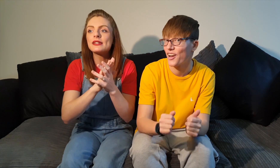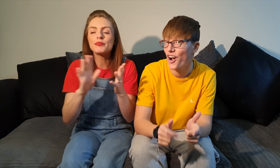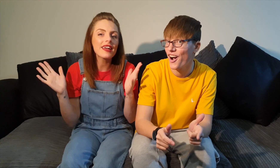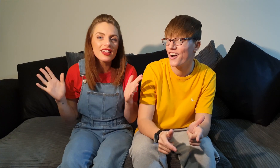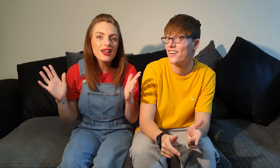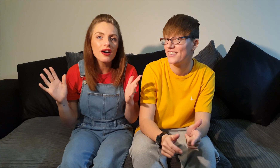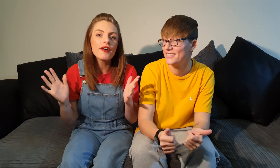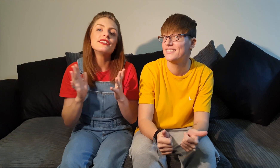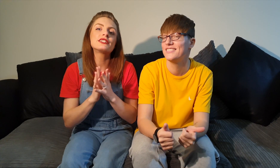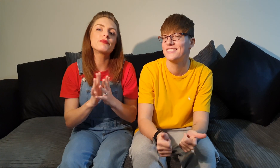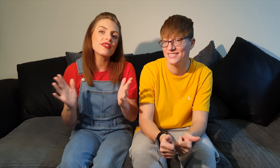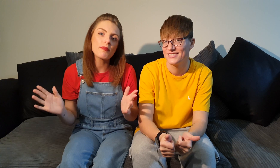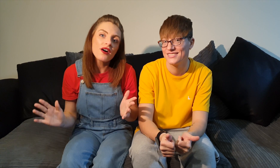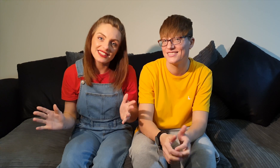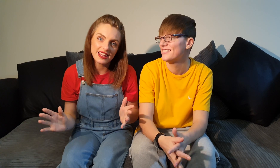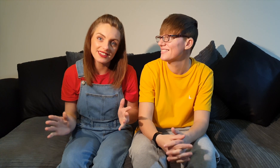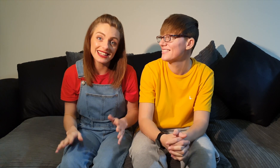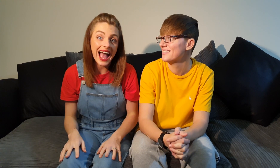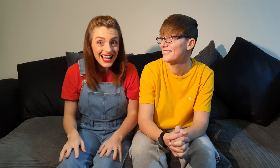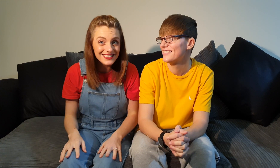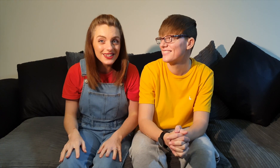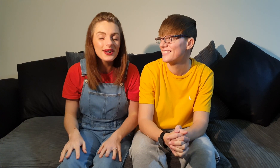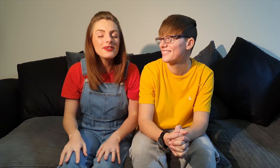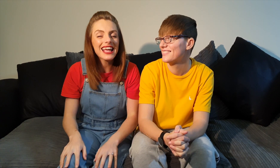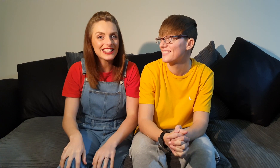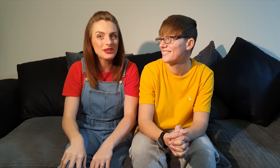spread the love, spread the positivity, and we will catch you